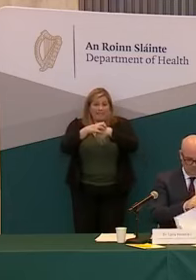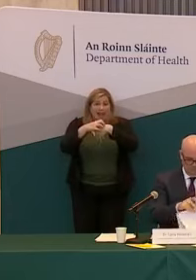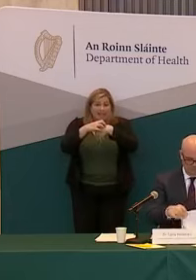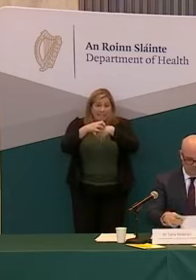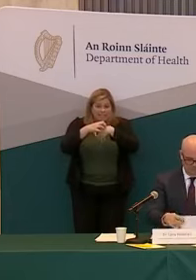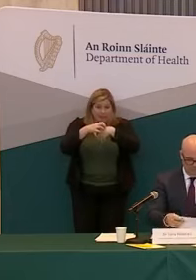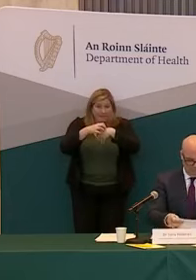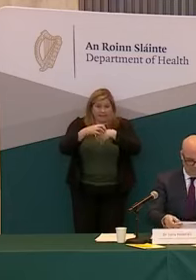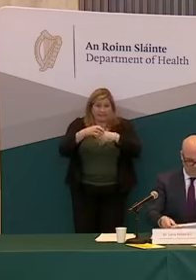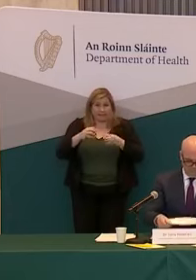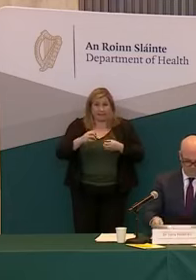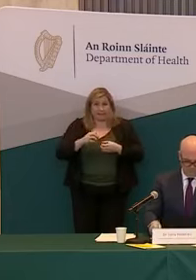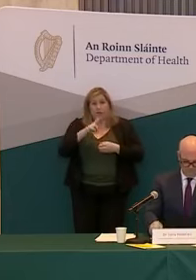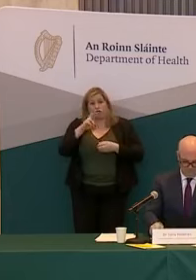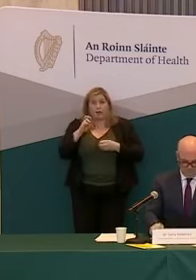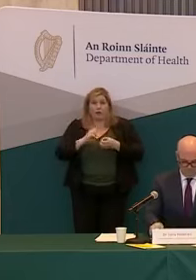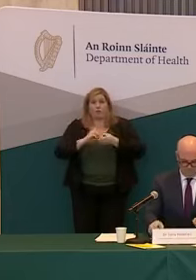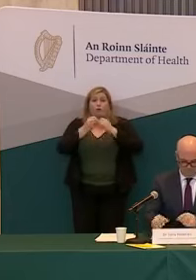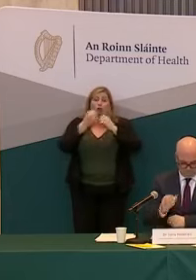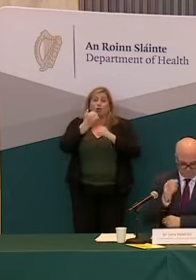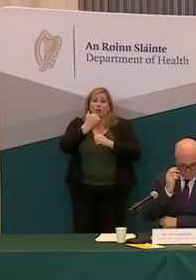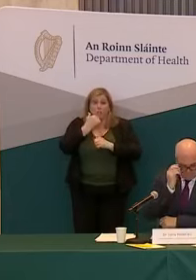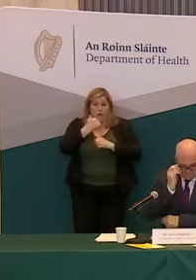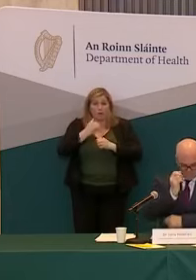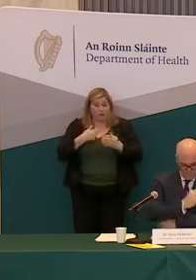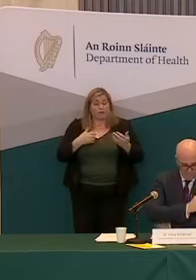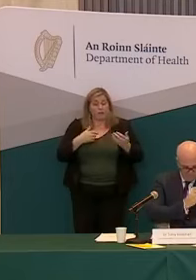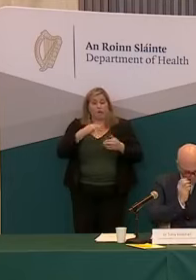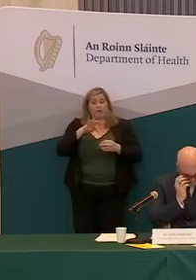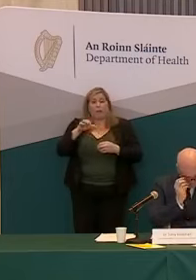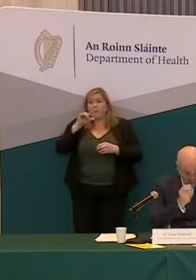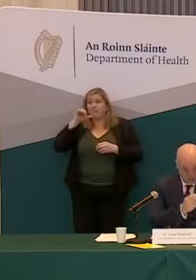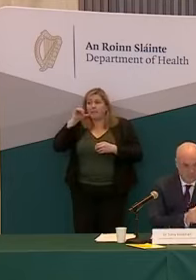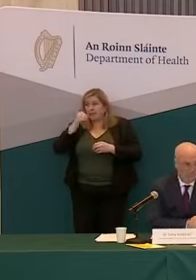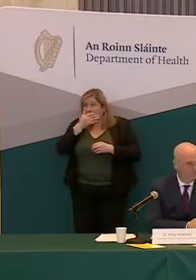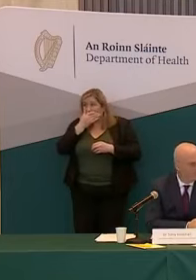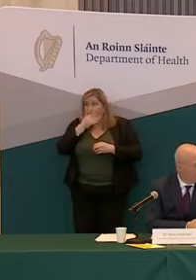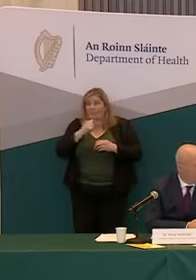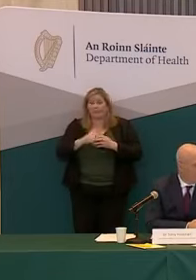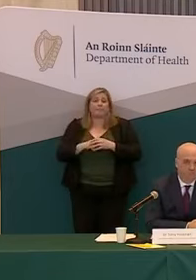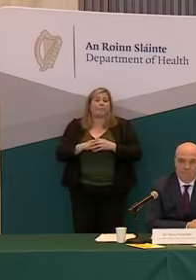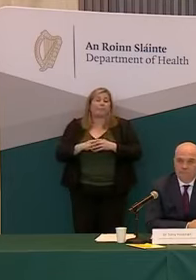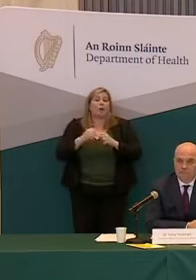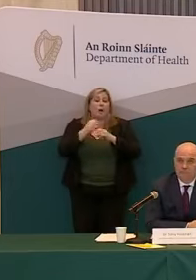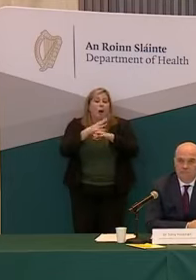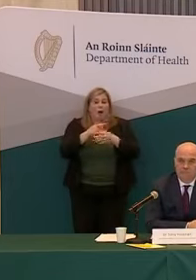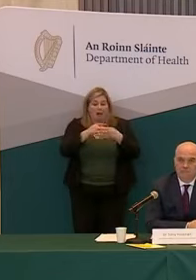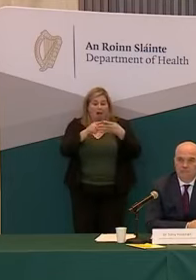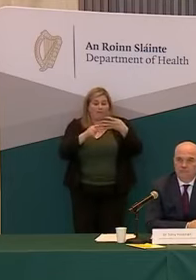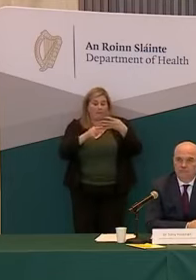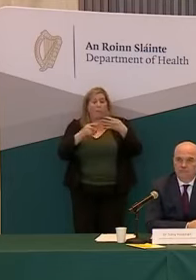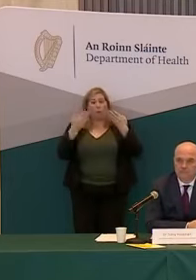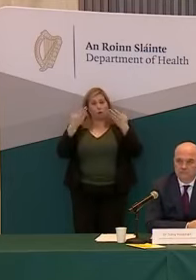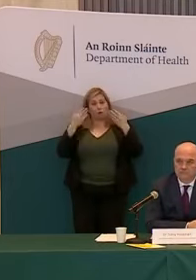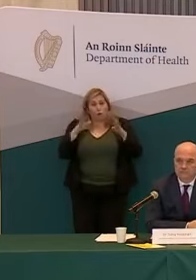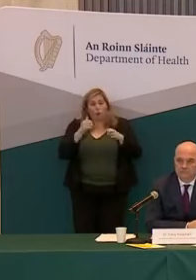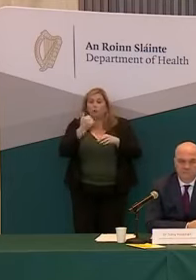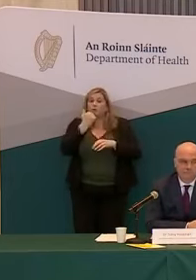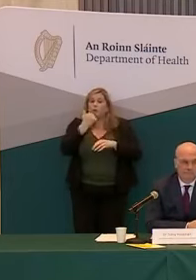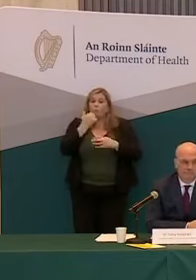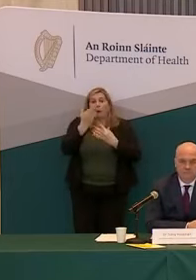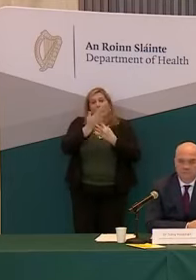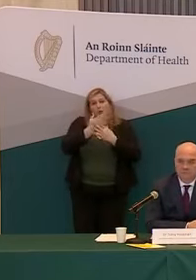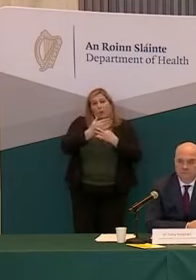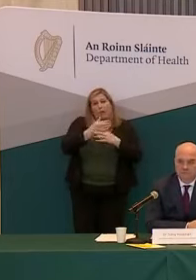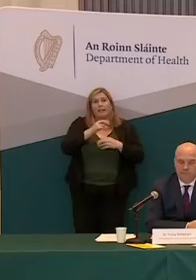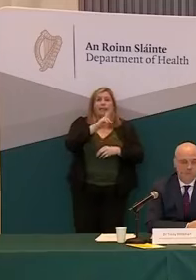number available to us at the moment. And as of yesterday, all 4 were showing the reproduction number somewhere between 0.7